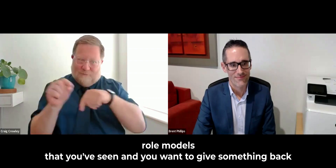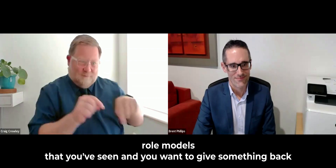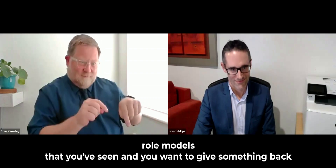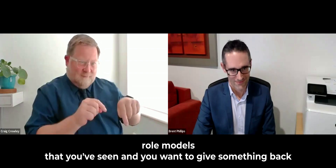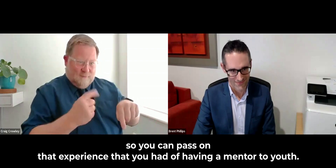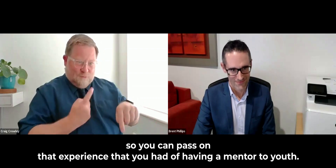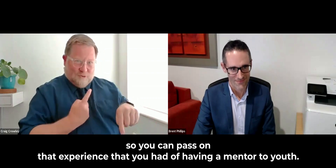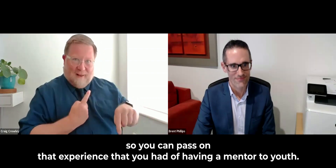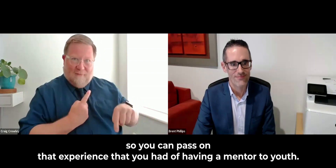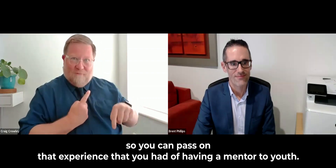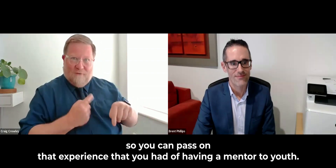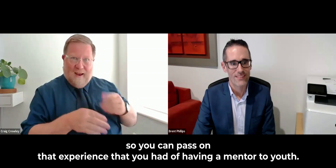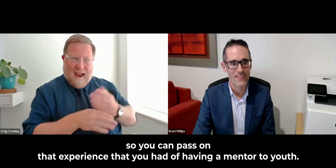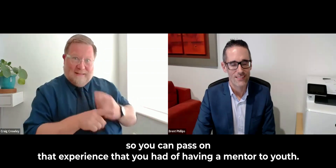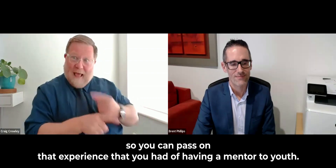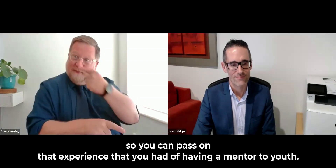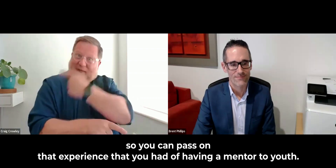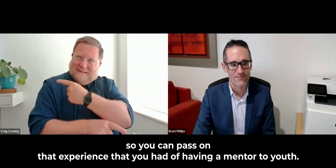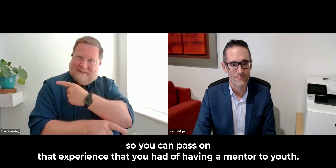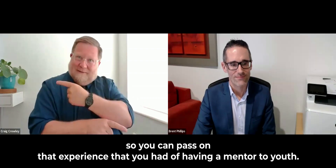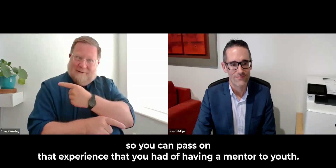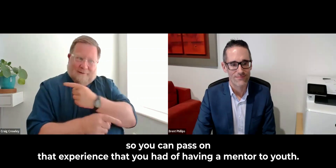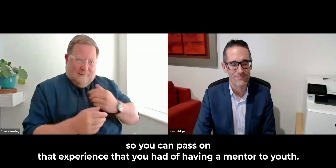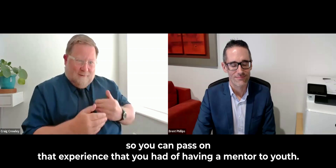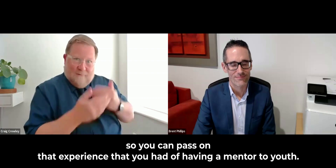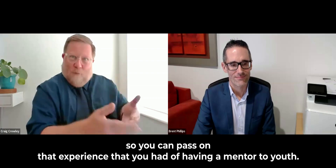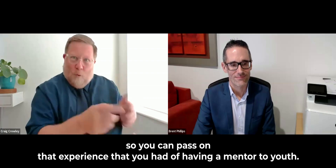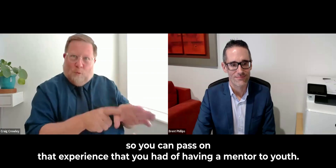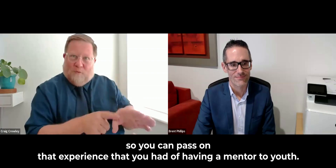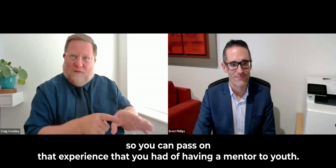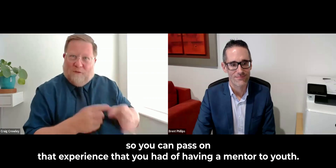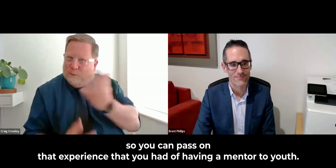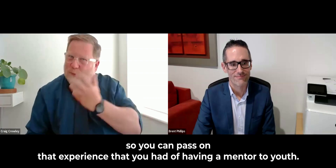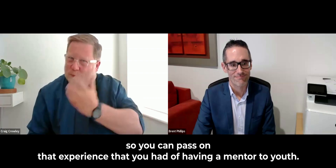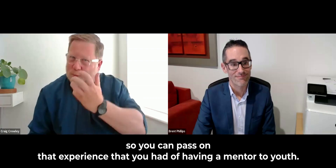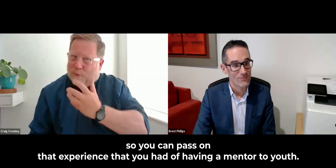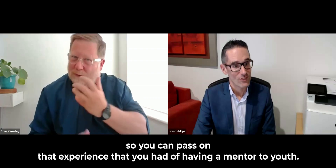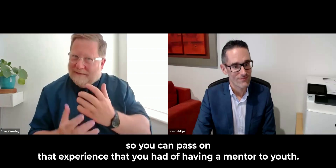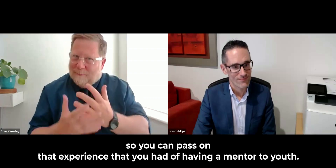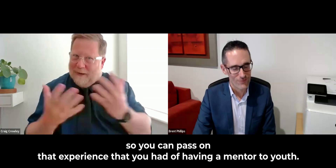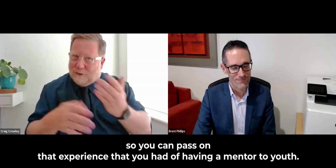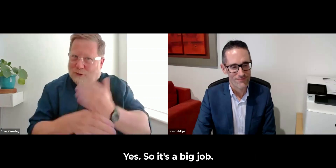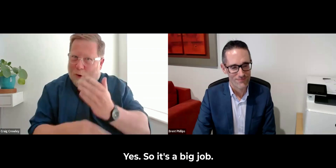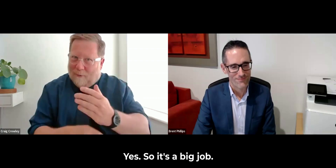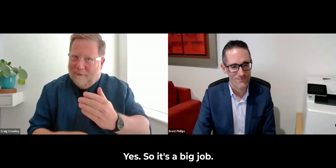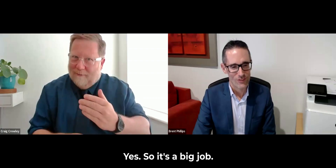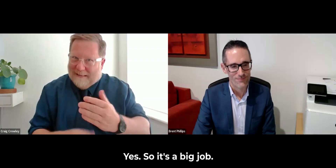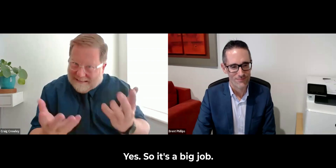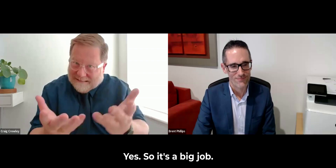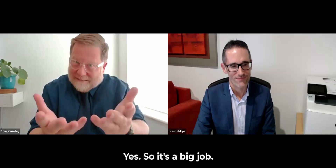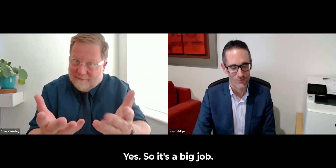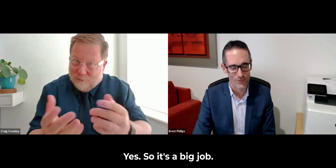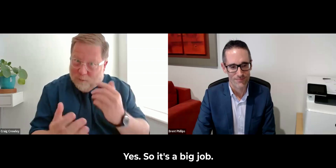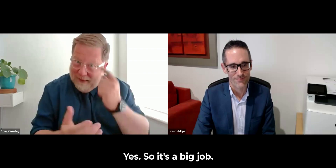back, so you can pass on that experience that you had of having a mentor to youth. Yeah, so it's a big